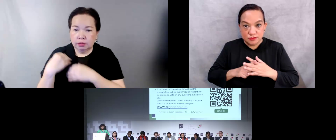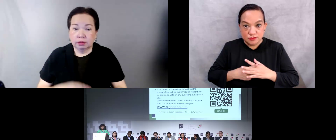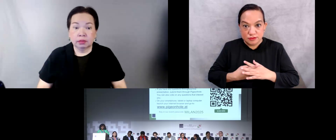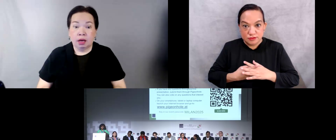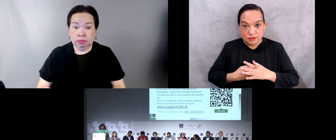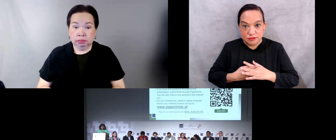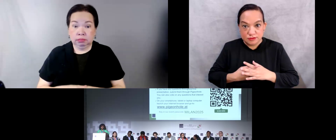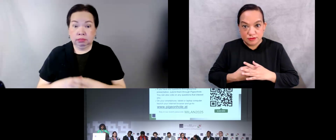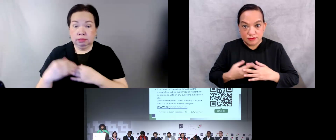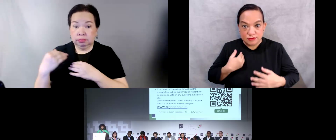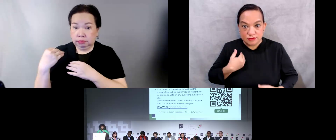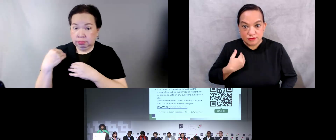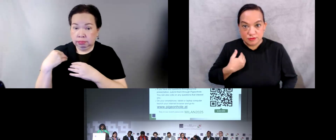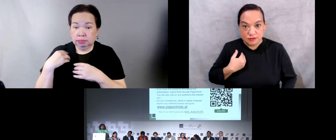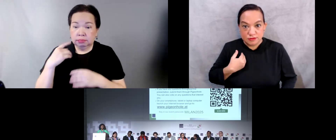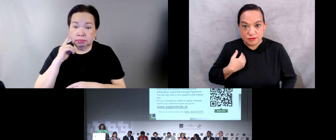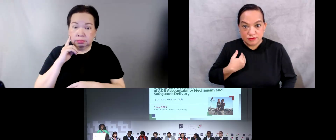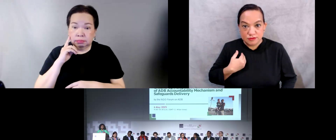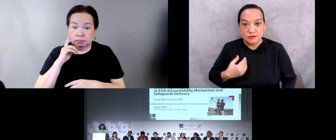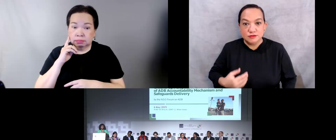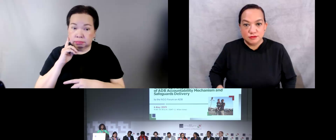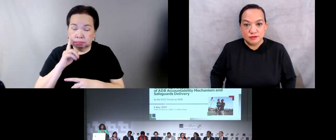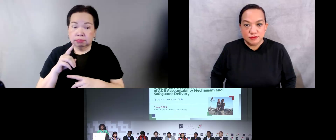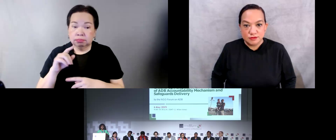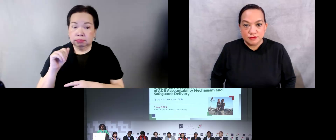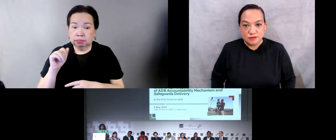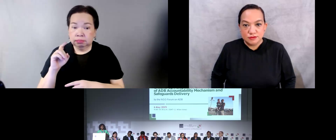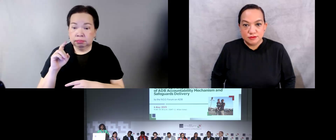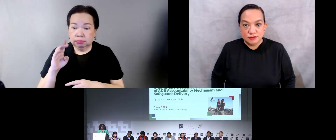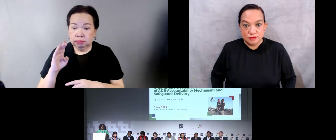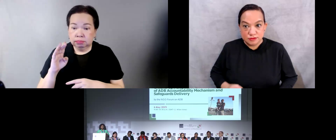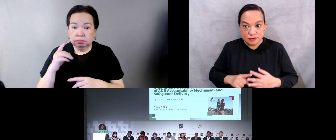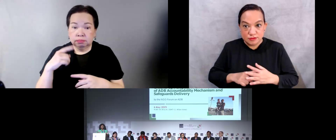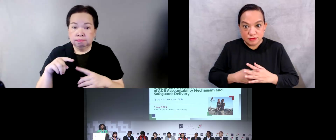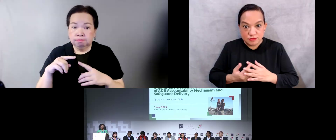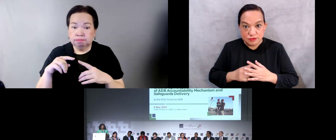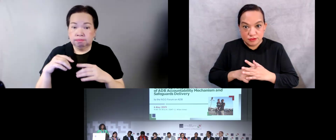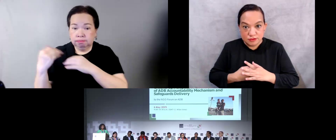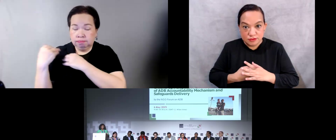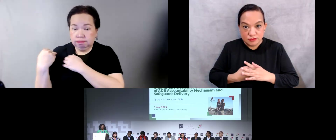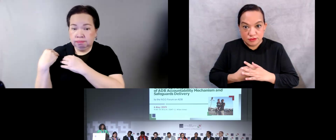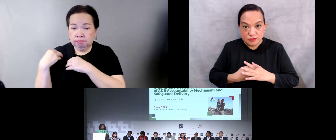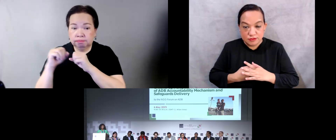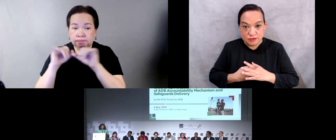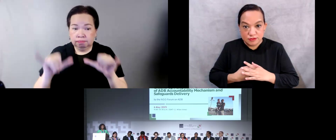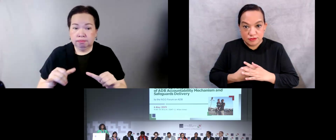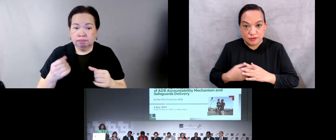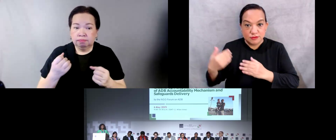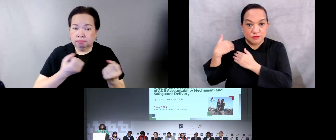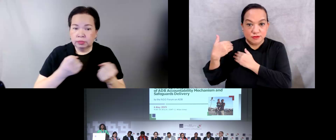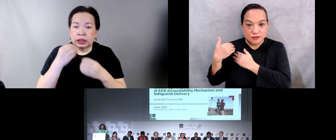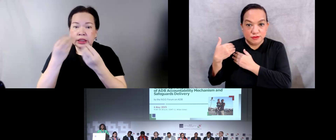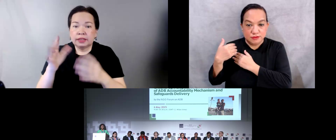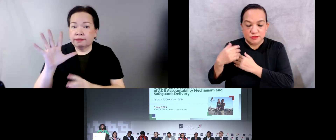perspective on the effectiveness of ADB Accountability Mechanism and safeguards delivery. We're going to give folks just 5 more